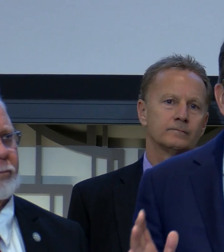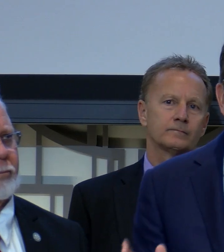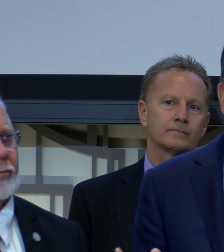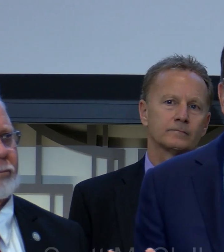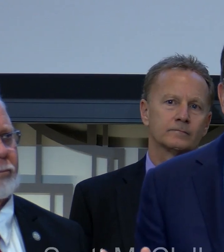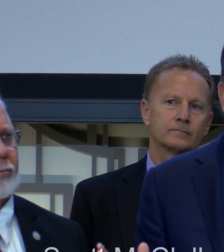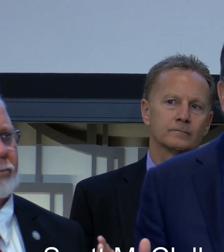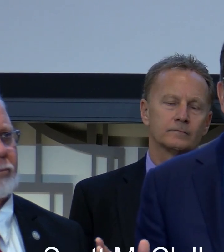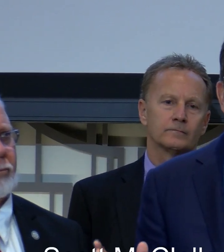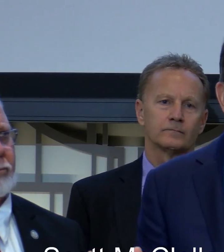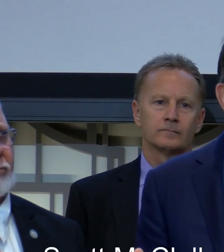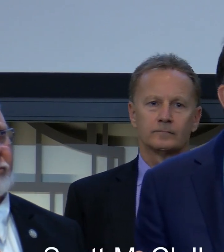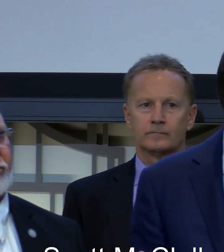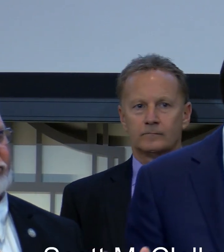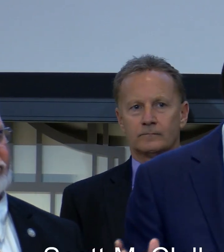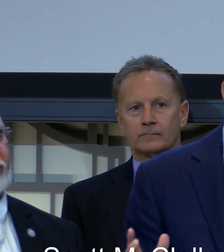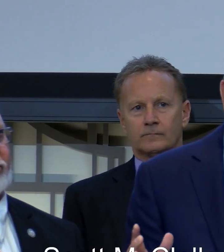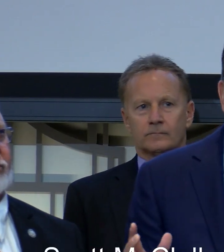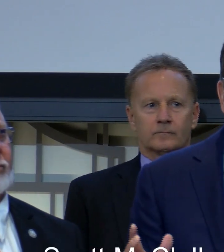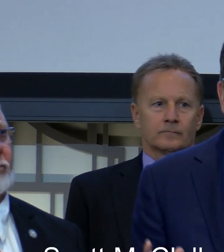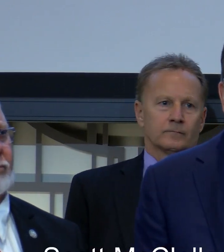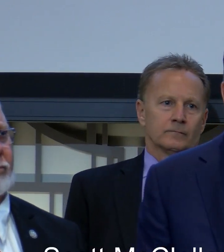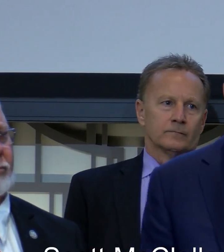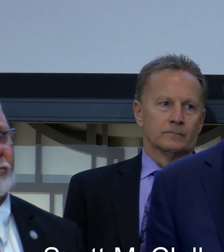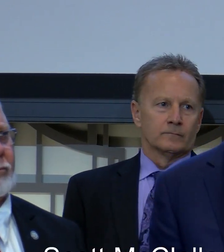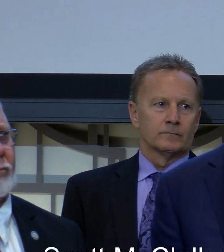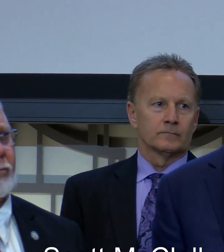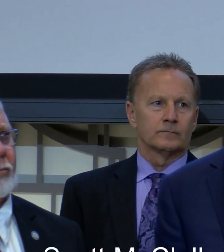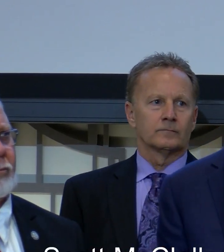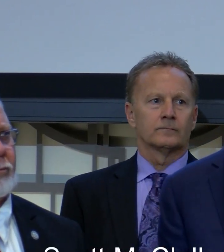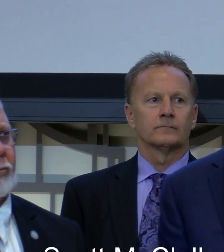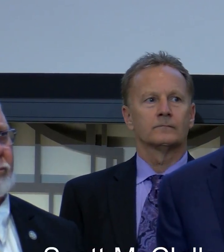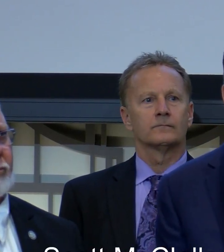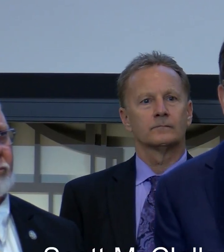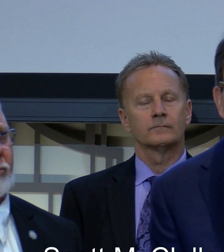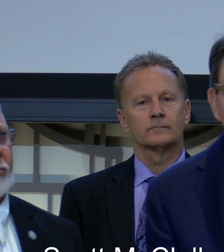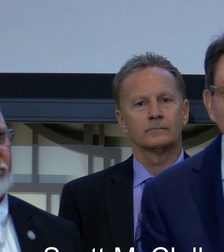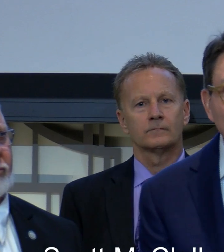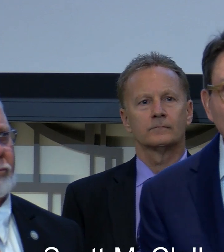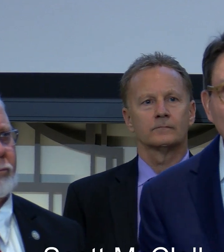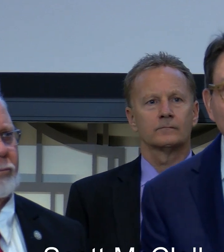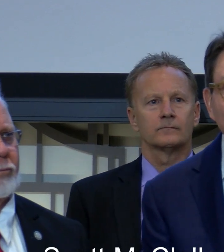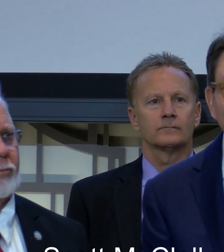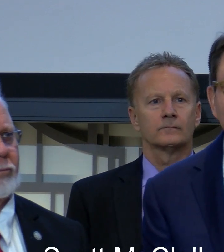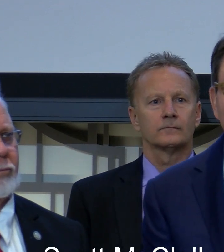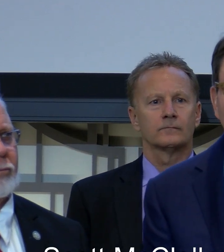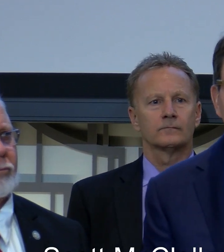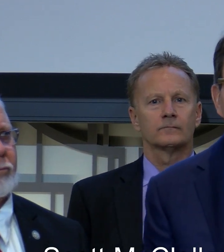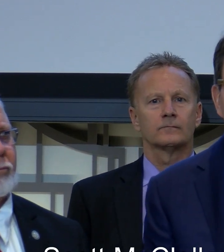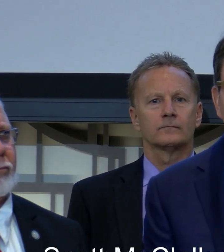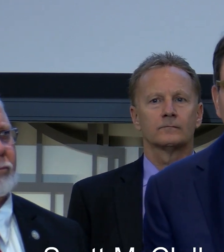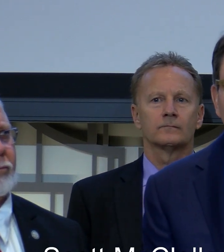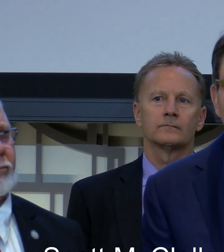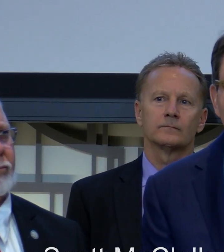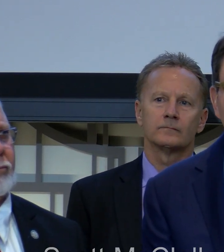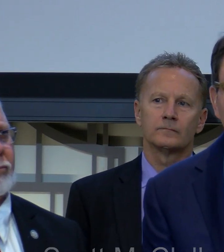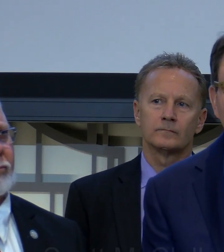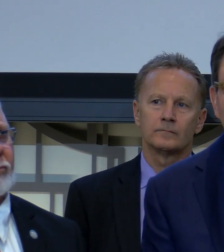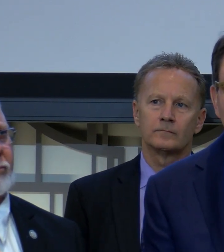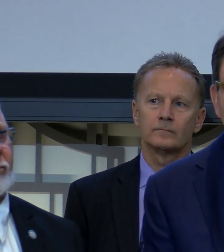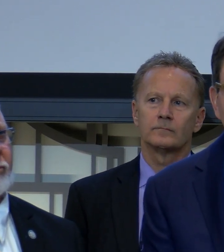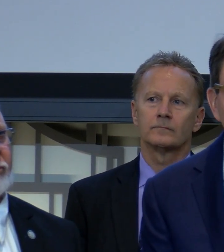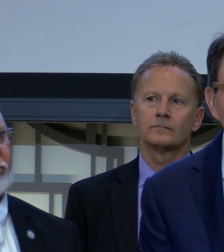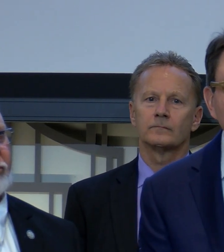really brings out the best in Houston because we all come together. Although this one is different, because in a hurricane, lots of people leave